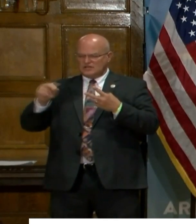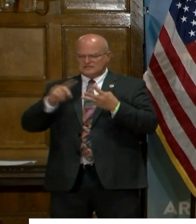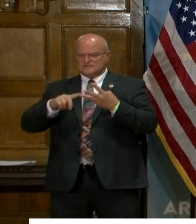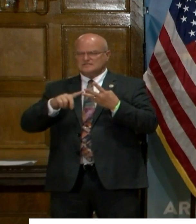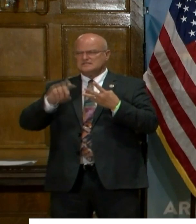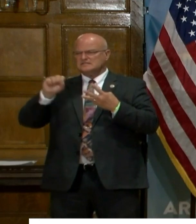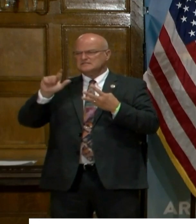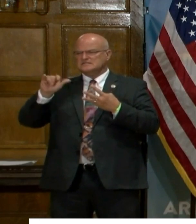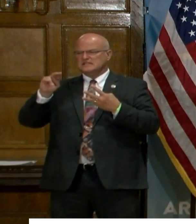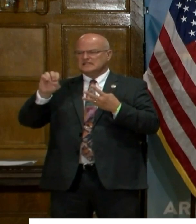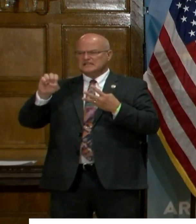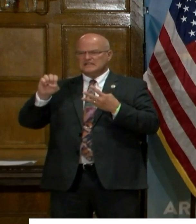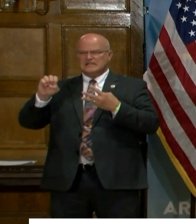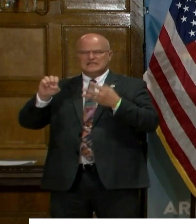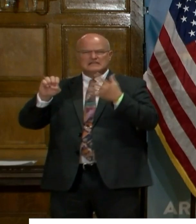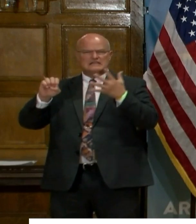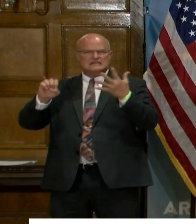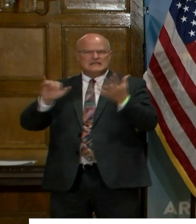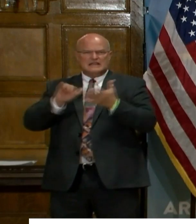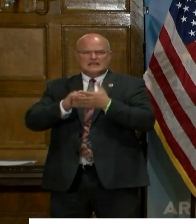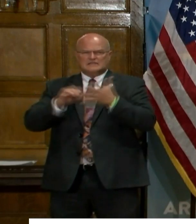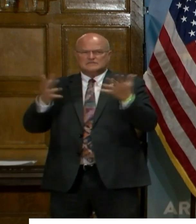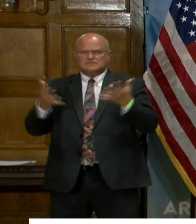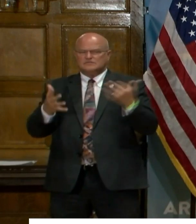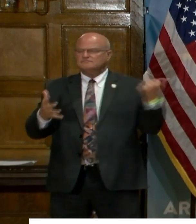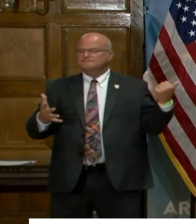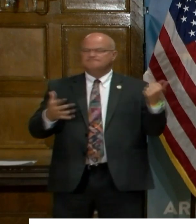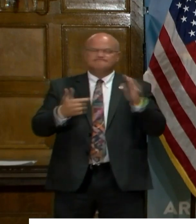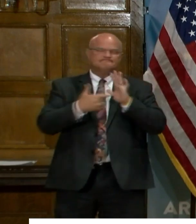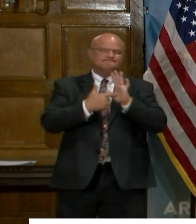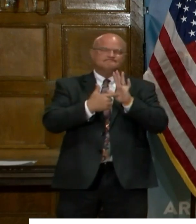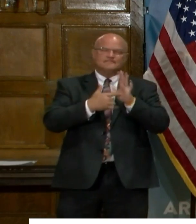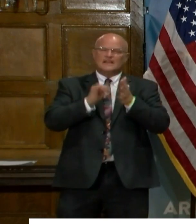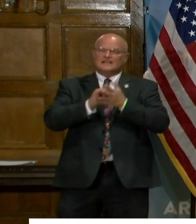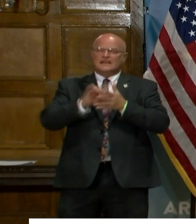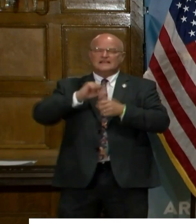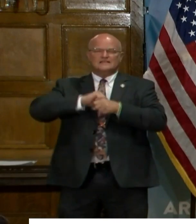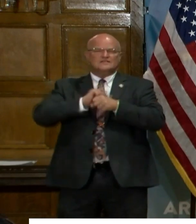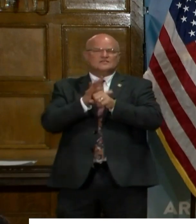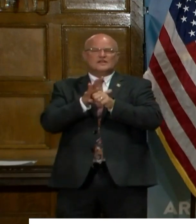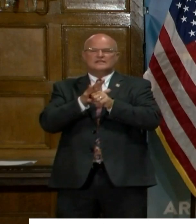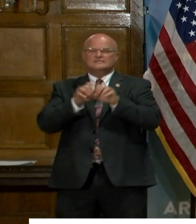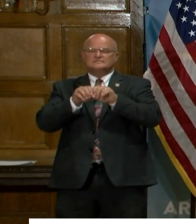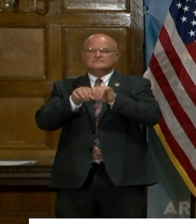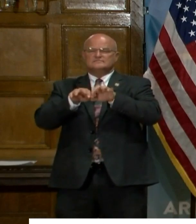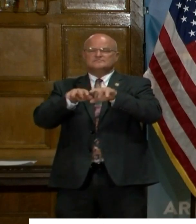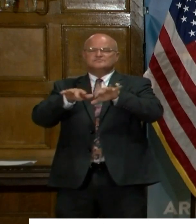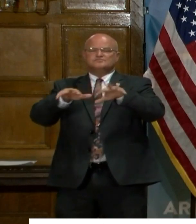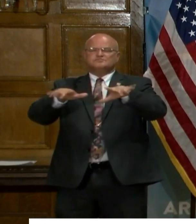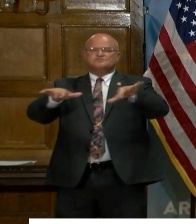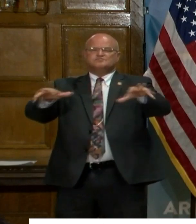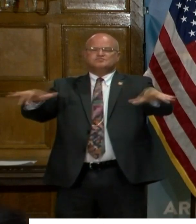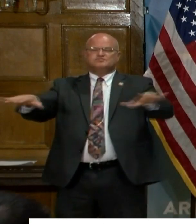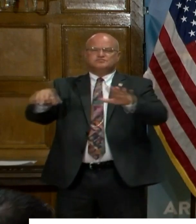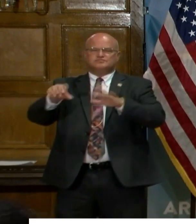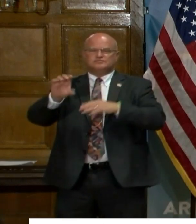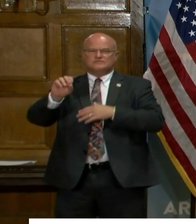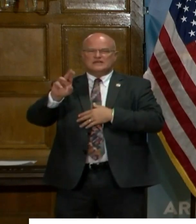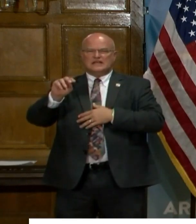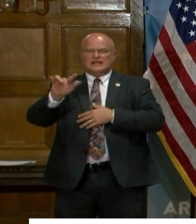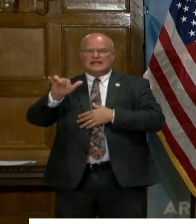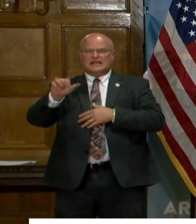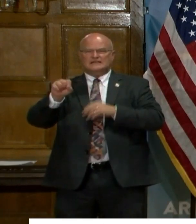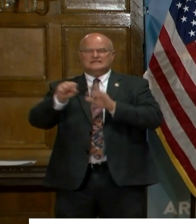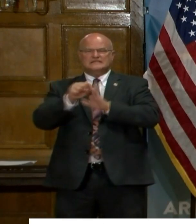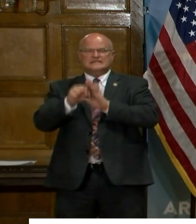down there, or is this just kind of more of that community? Just an indication that the virus is in every county in this state, and it's